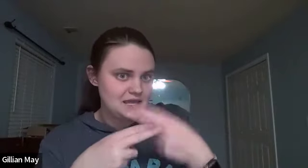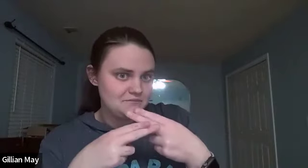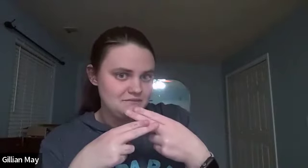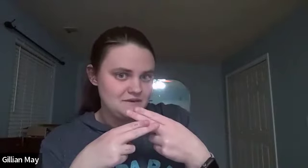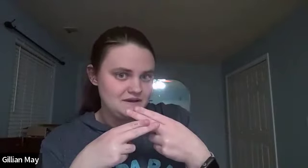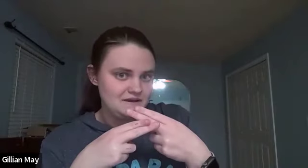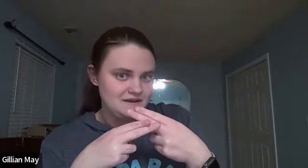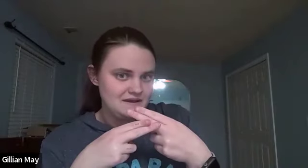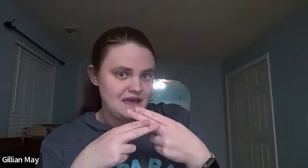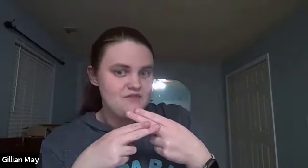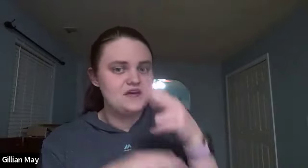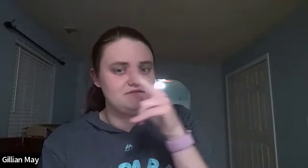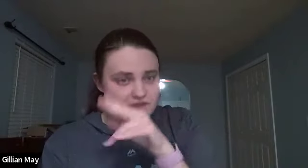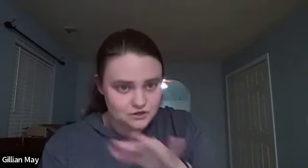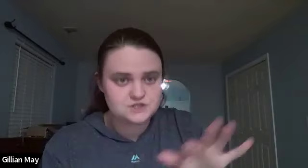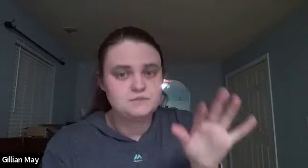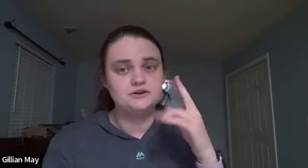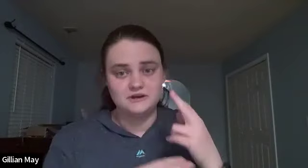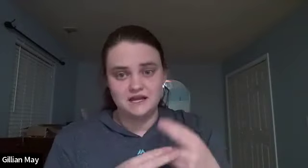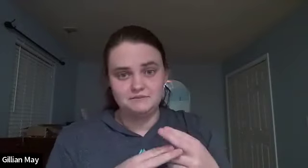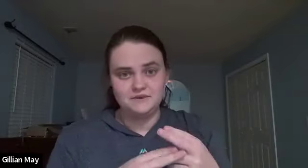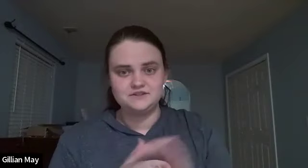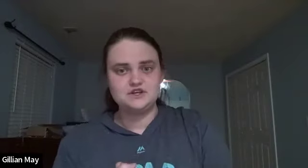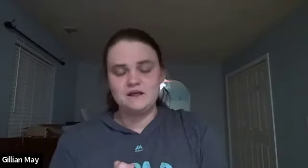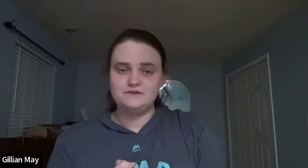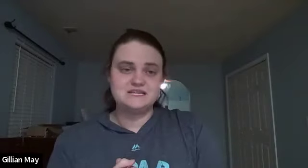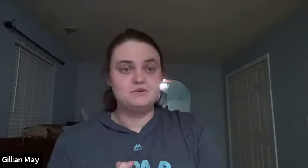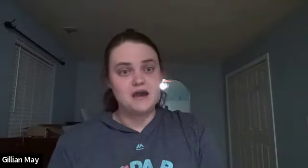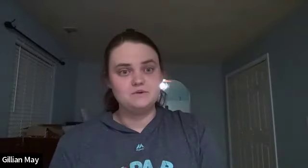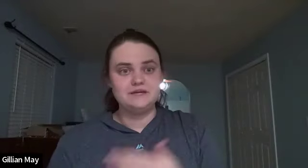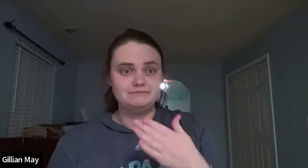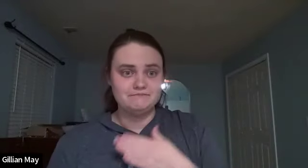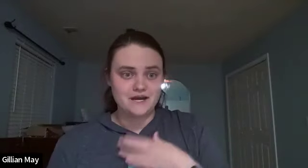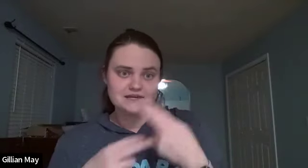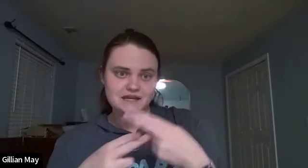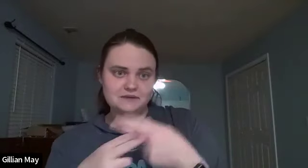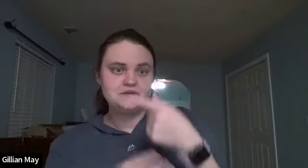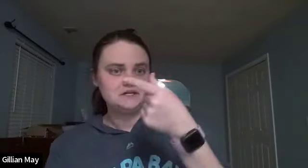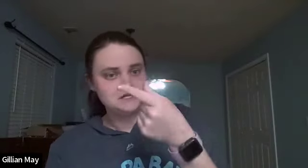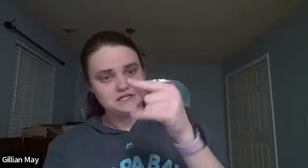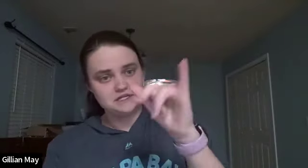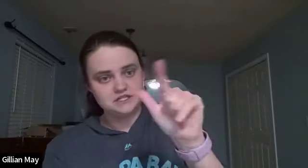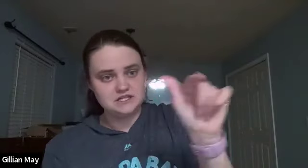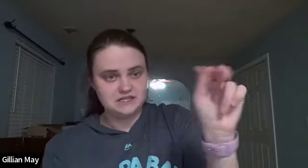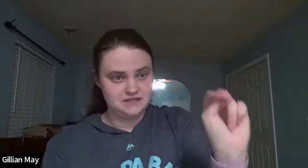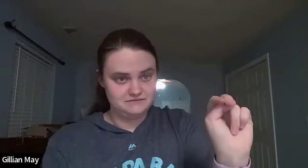name and then finger spell your name. So like, for example, mine would be my name is Gillian.